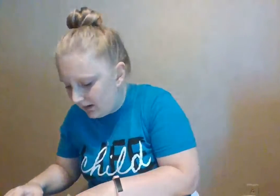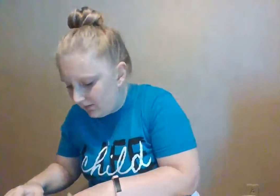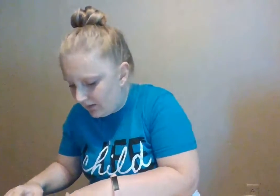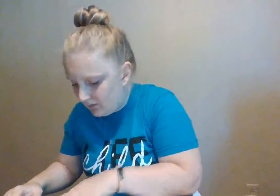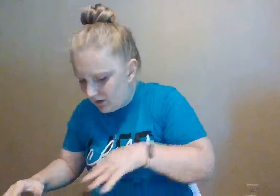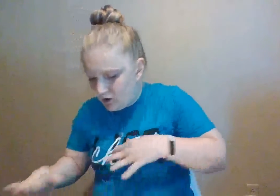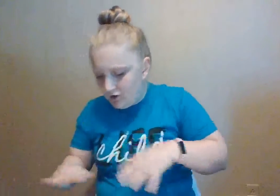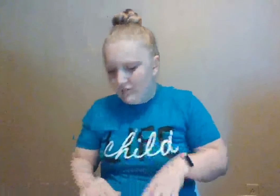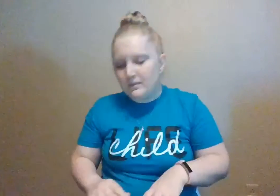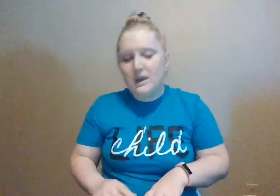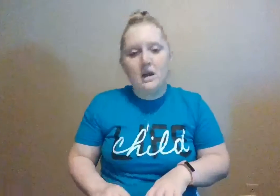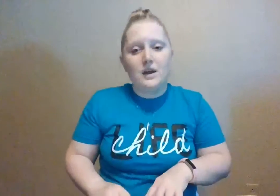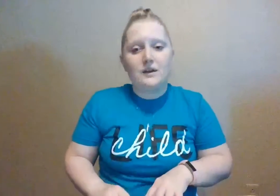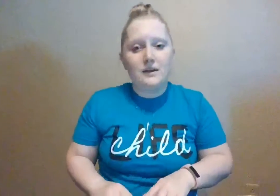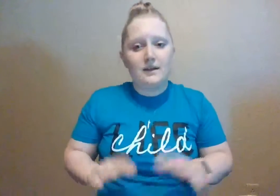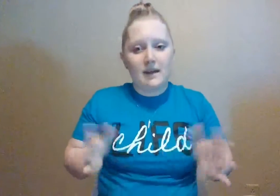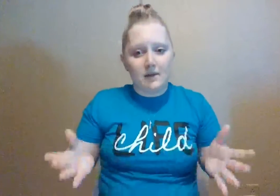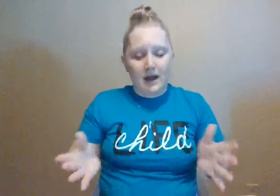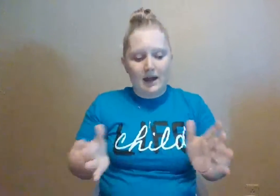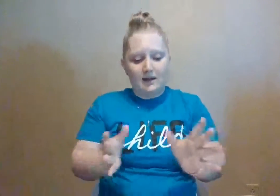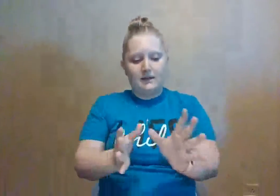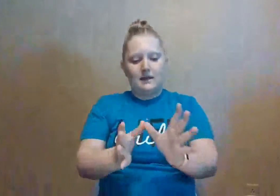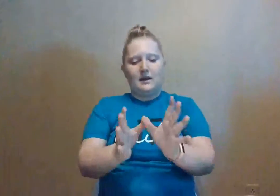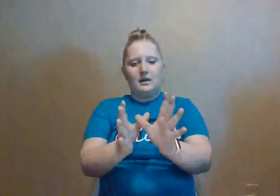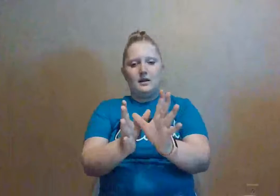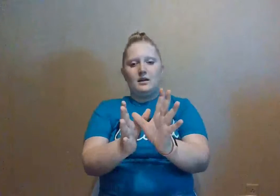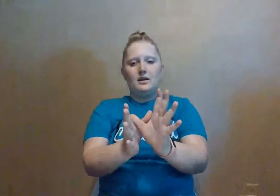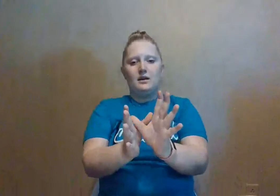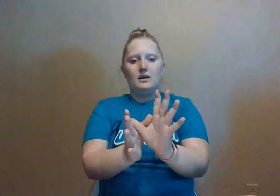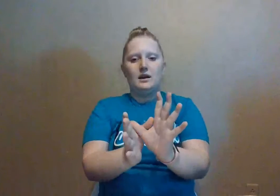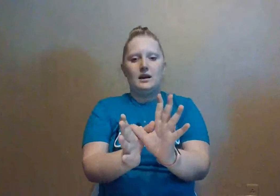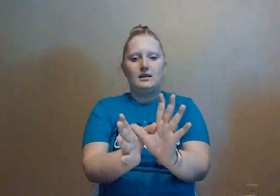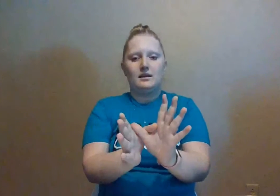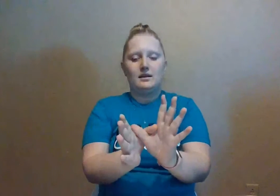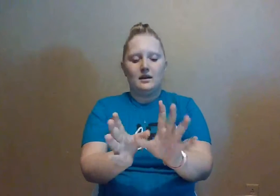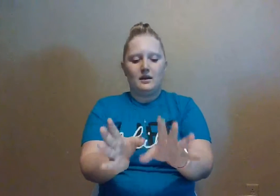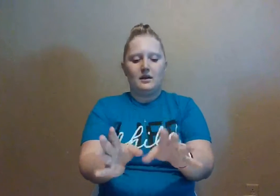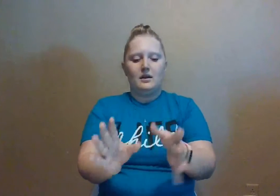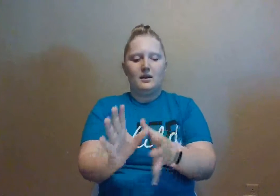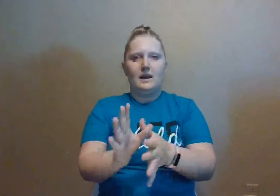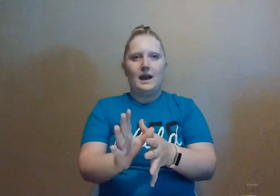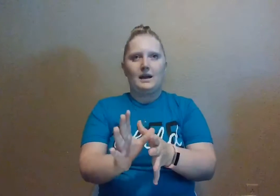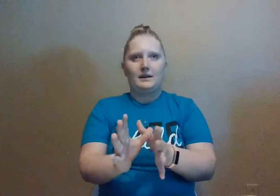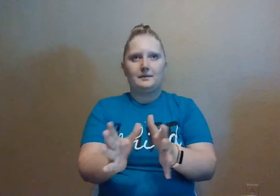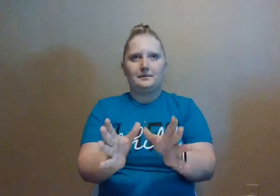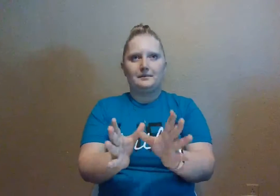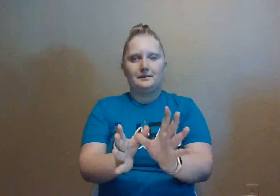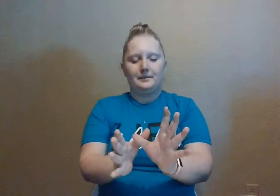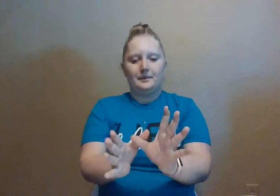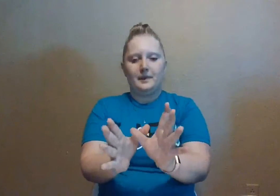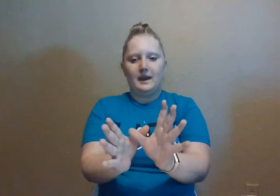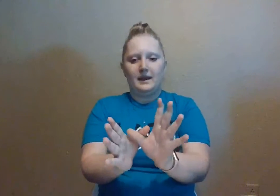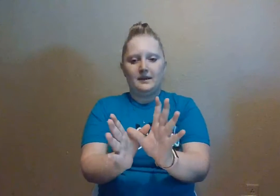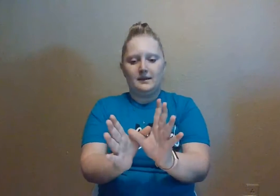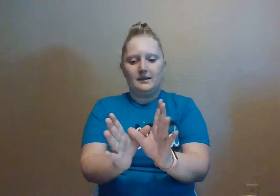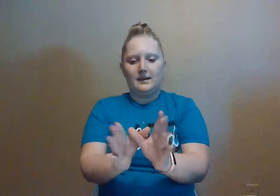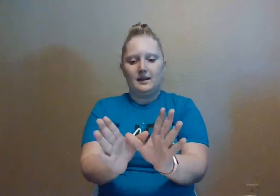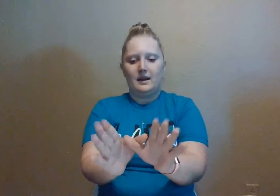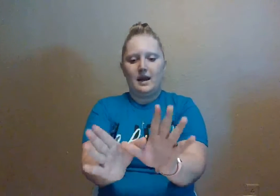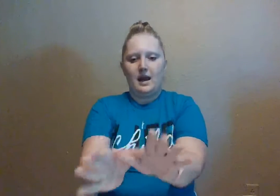find a picture of. So stingrays, it's like this, and